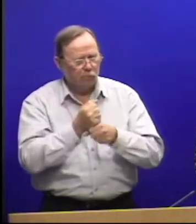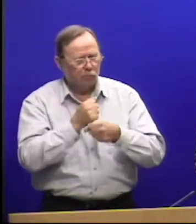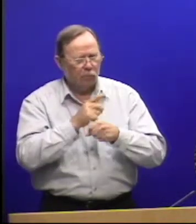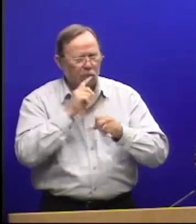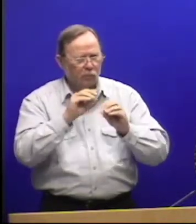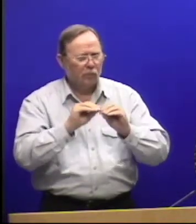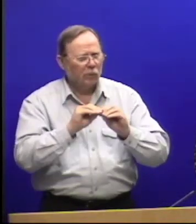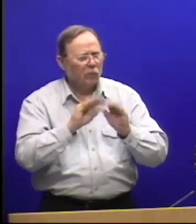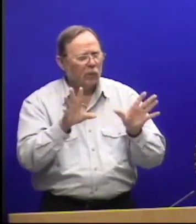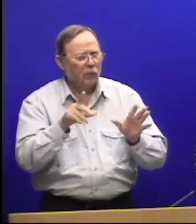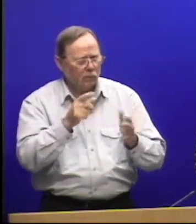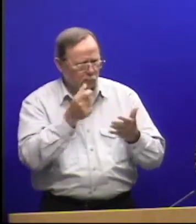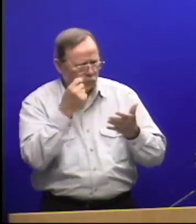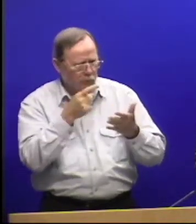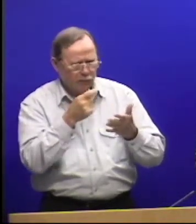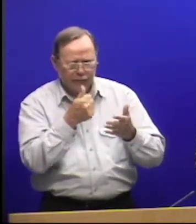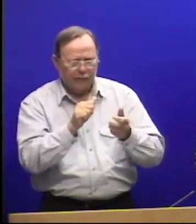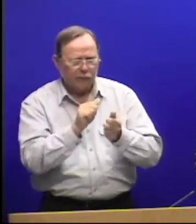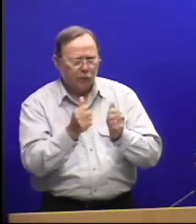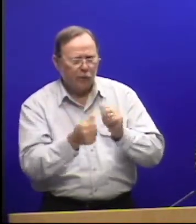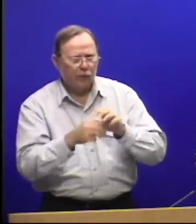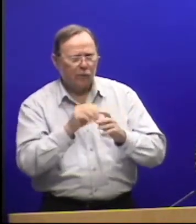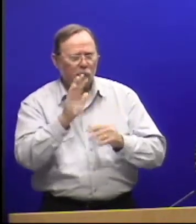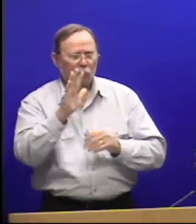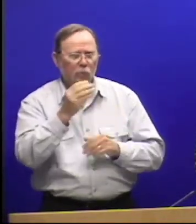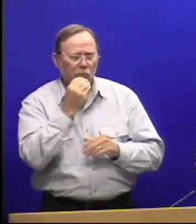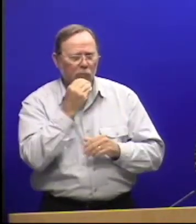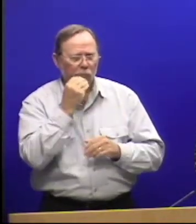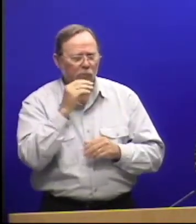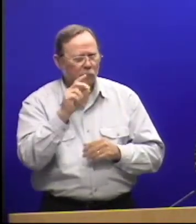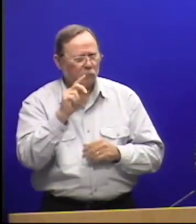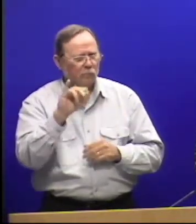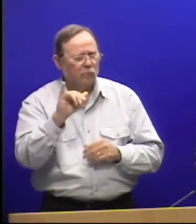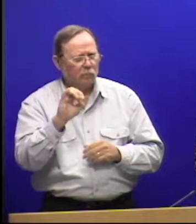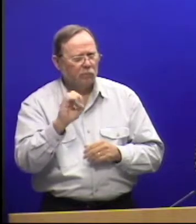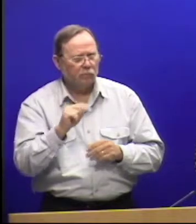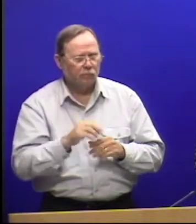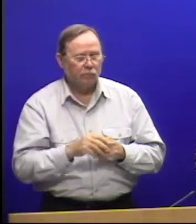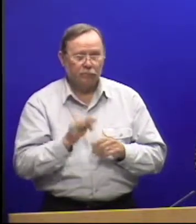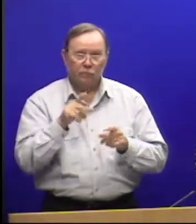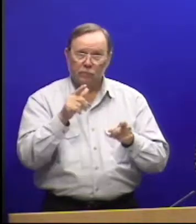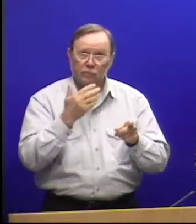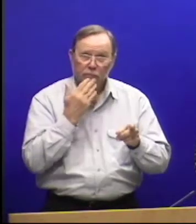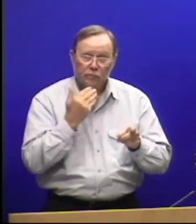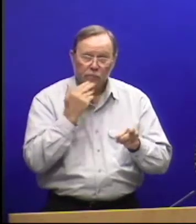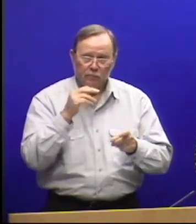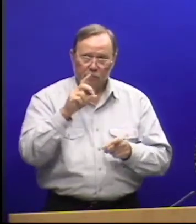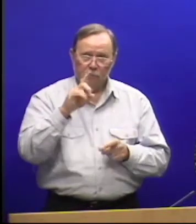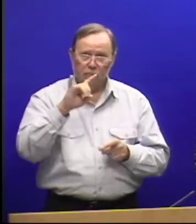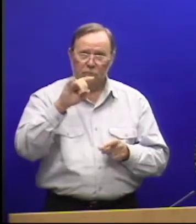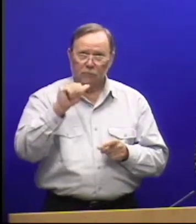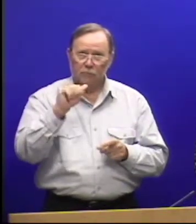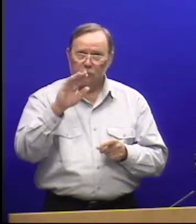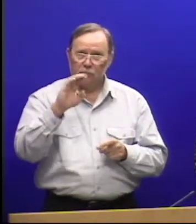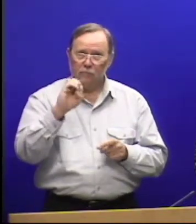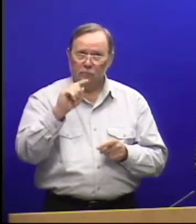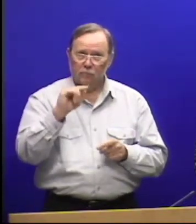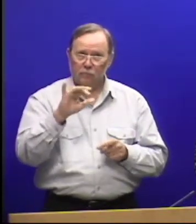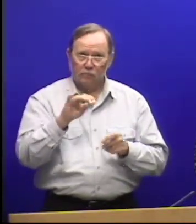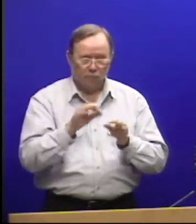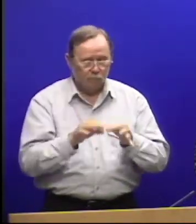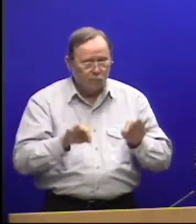there's any change in your diet. If you're a diabetic, as you know, it's important to have your diet, your